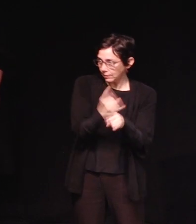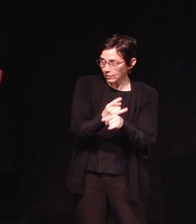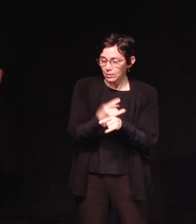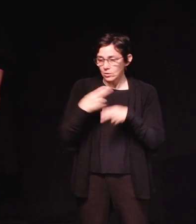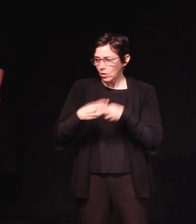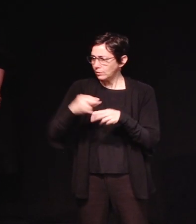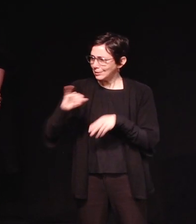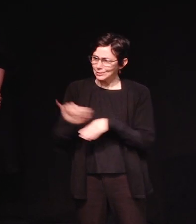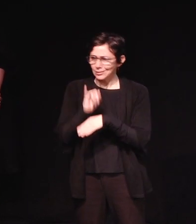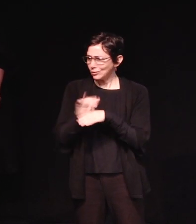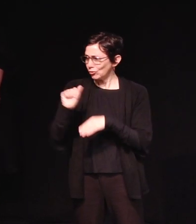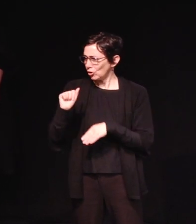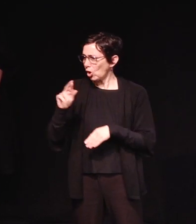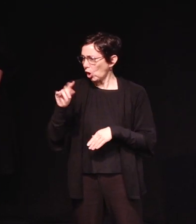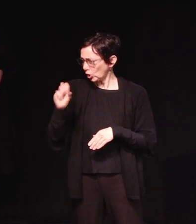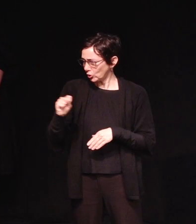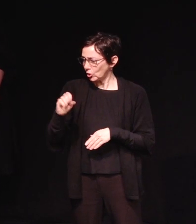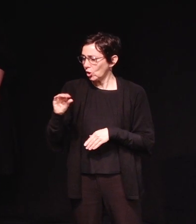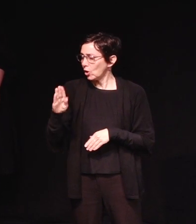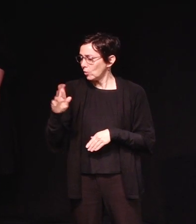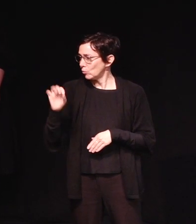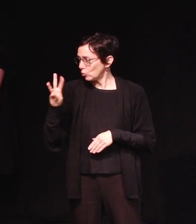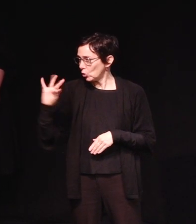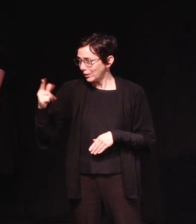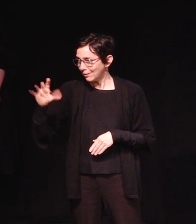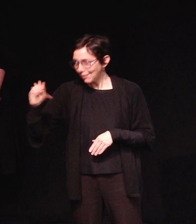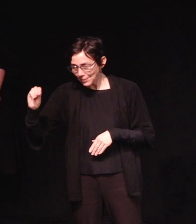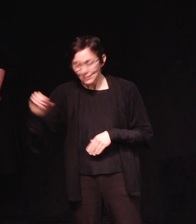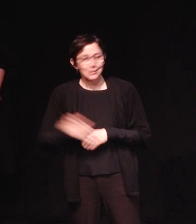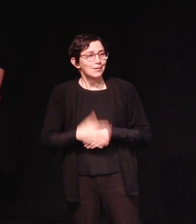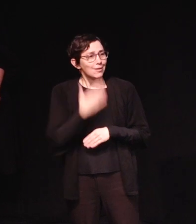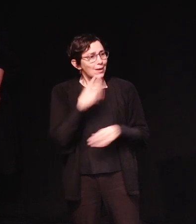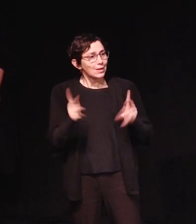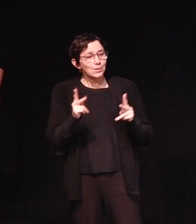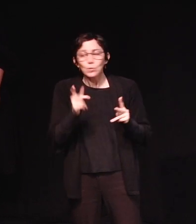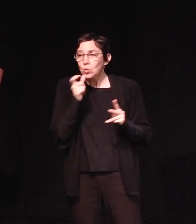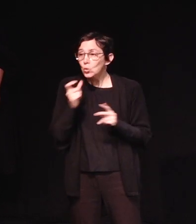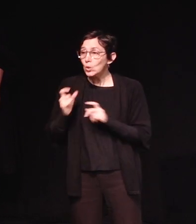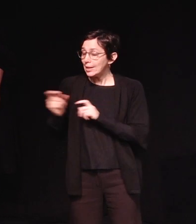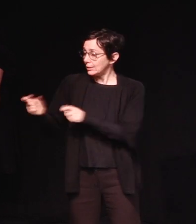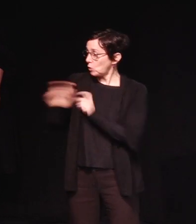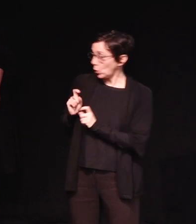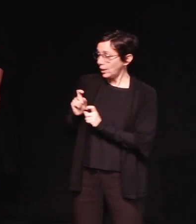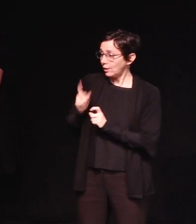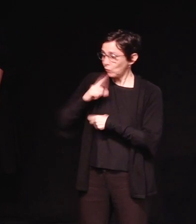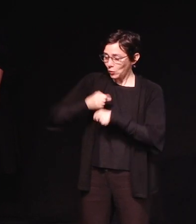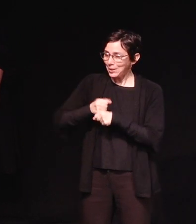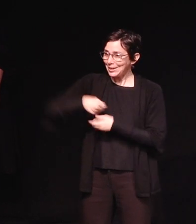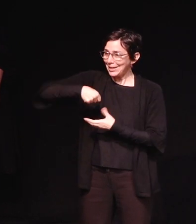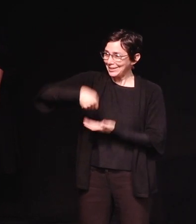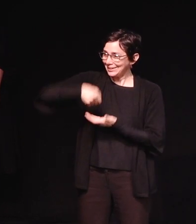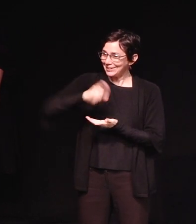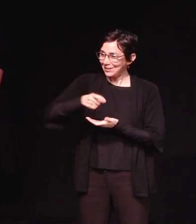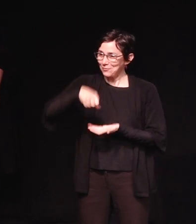brewery, so please check that out. I want to thank everybody who has donated for the gift bags, which will be available also